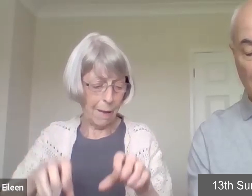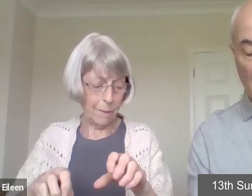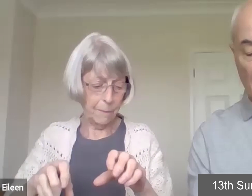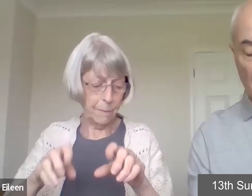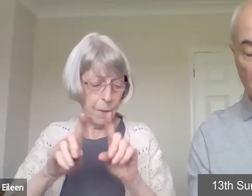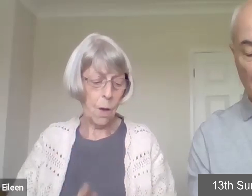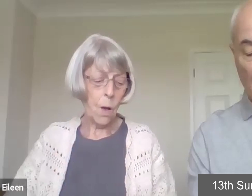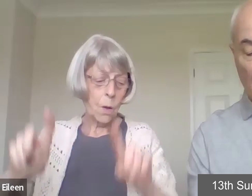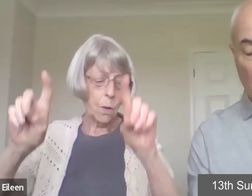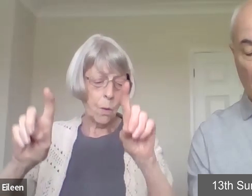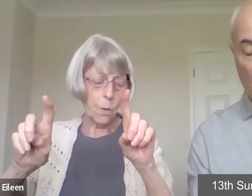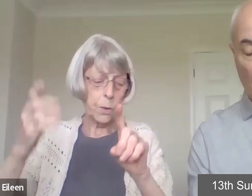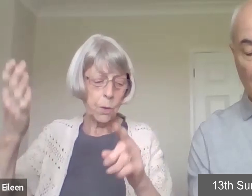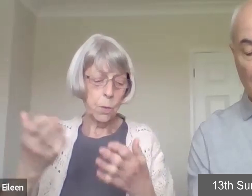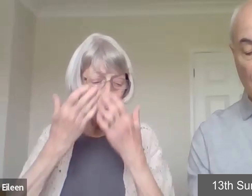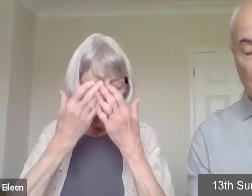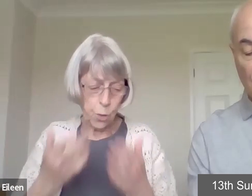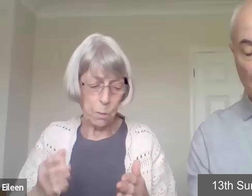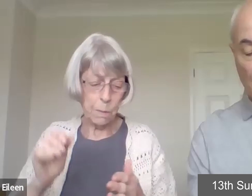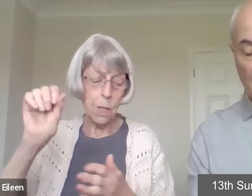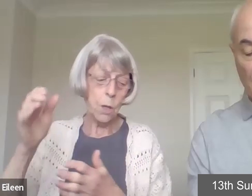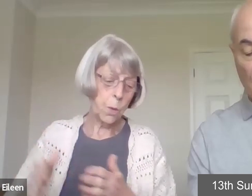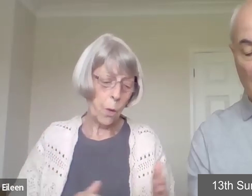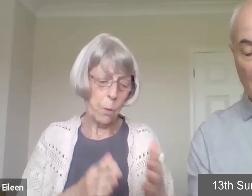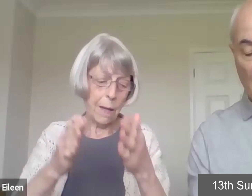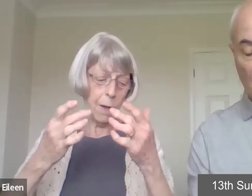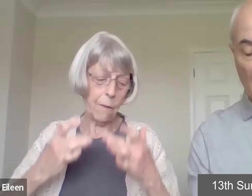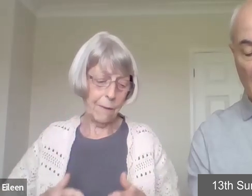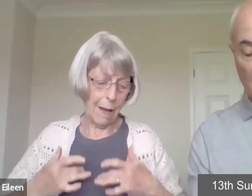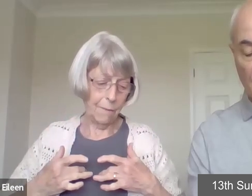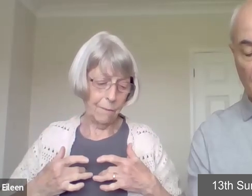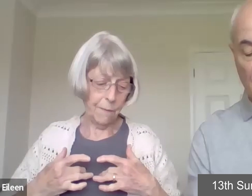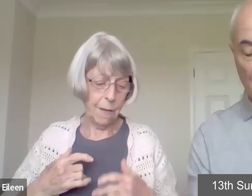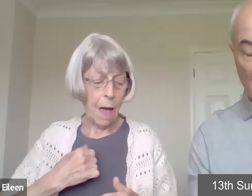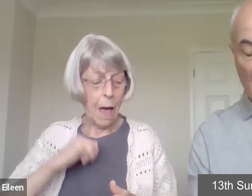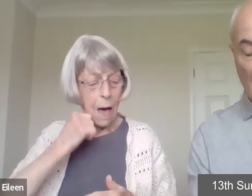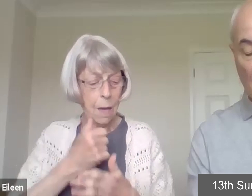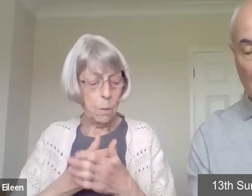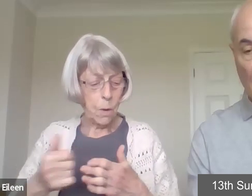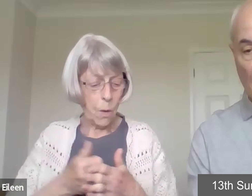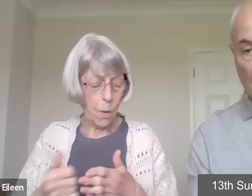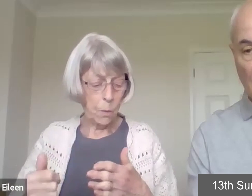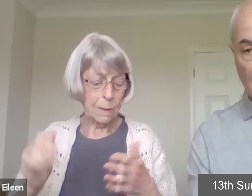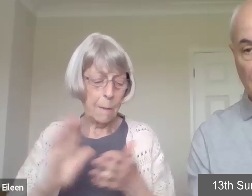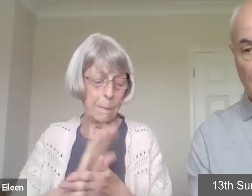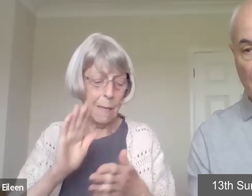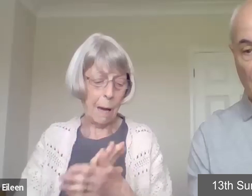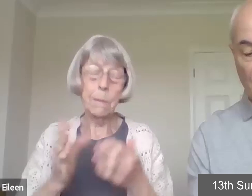hell. Lord, show me your way of life. I will always be with